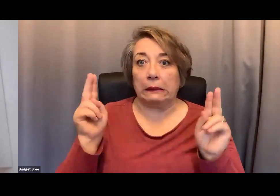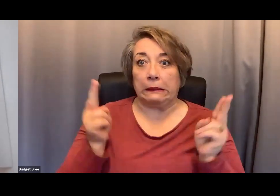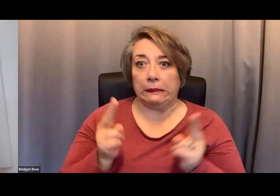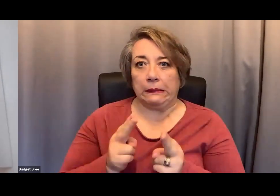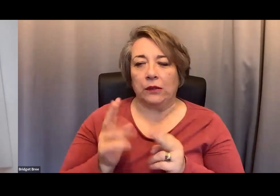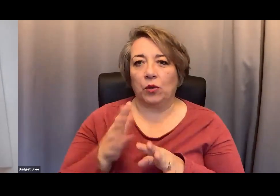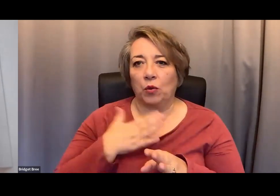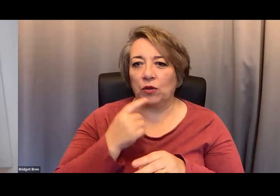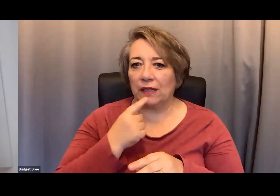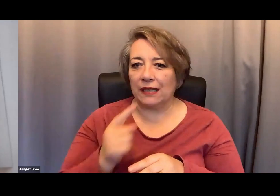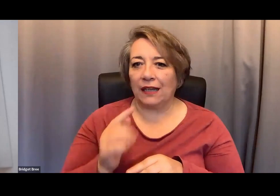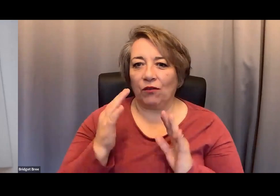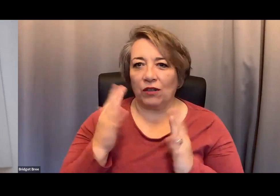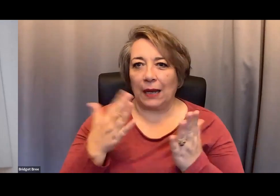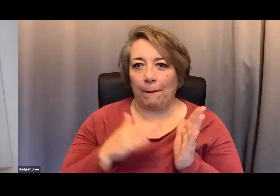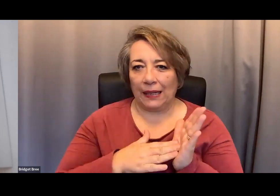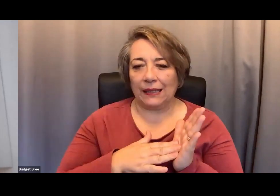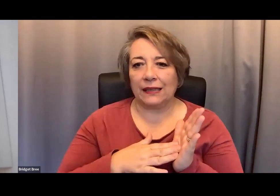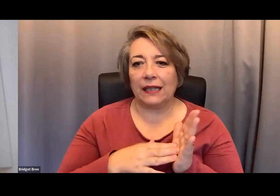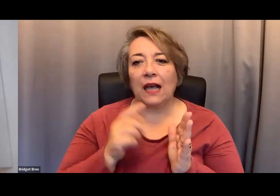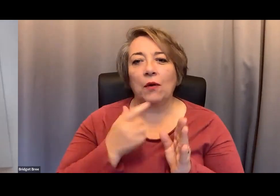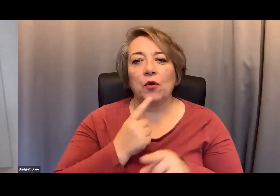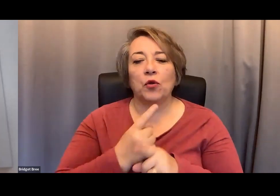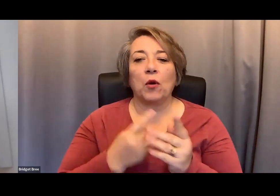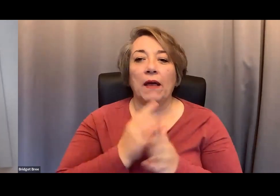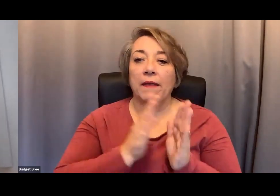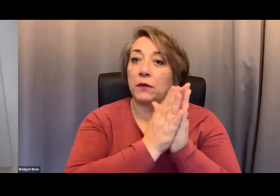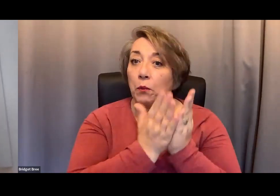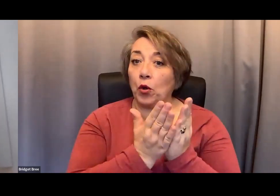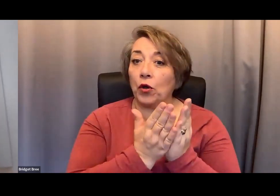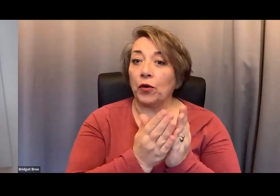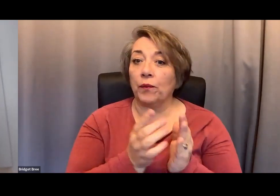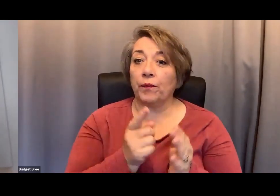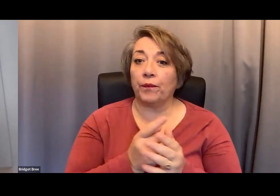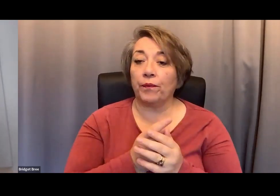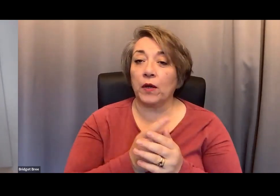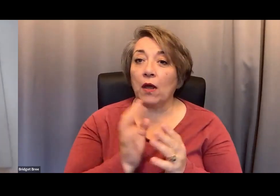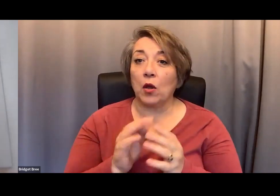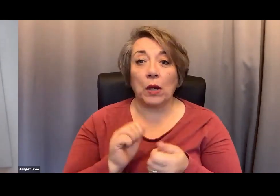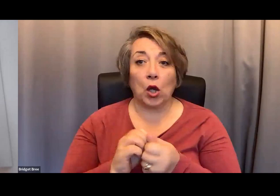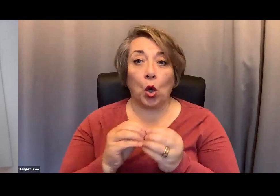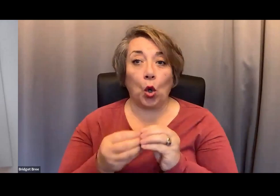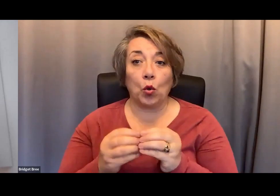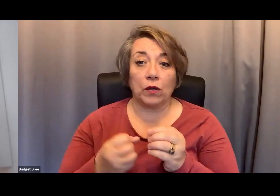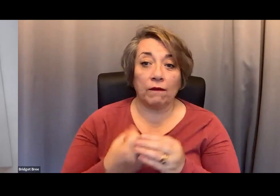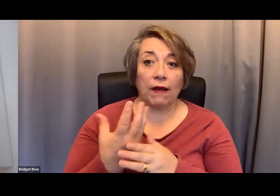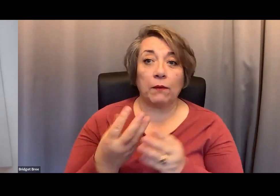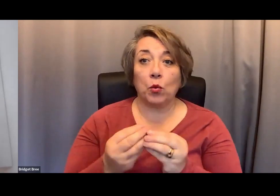I'll talk for 10 minutes about this this book that we co-developed with Deal,